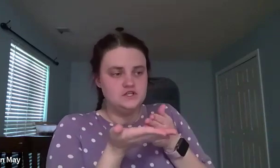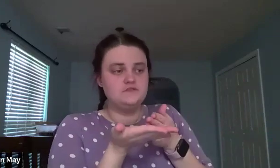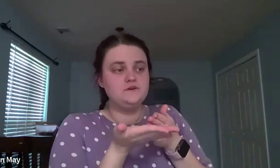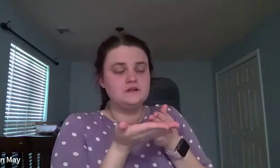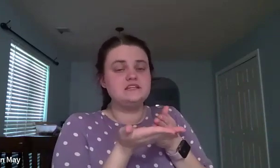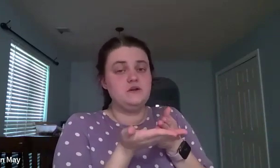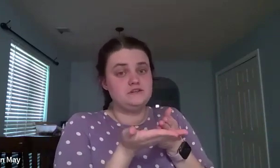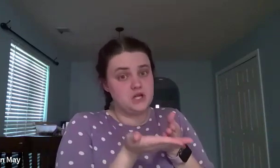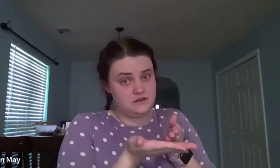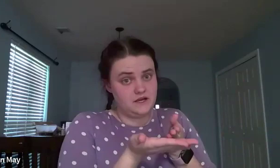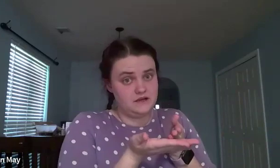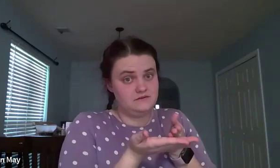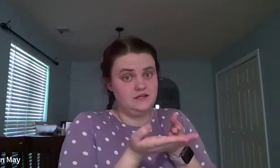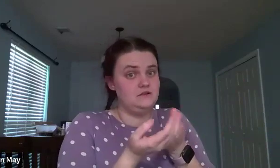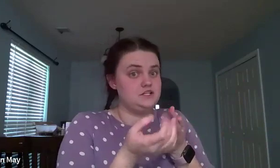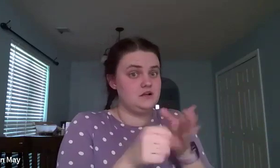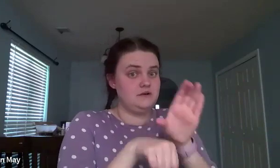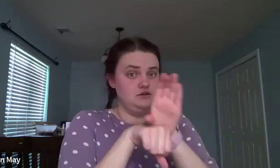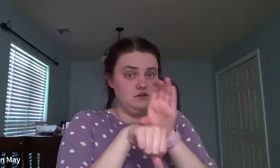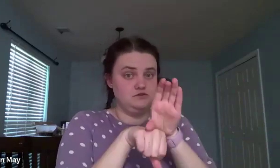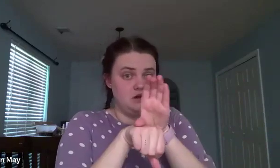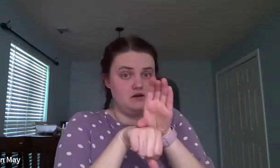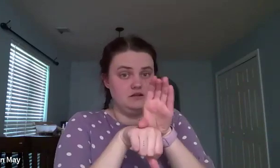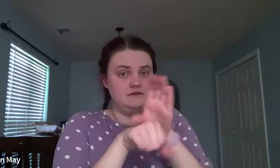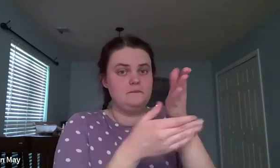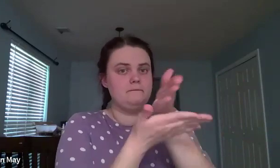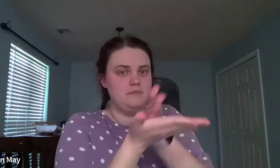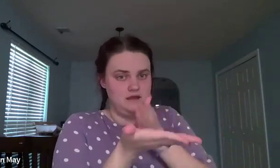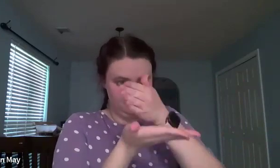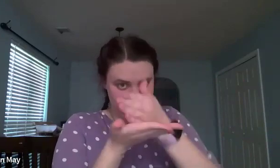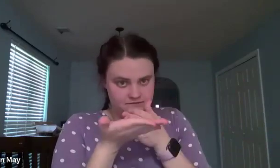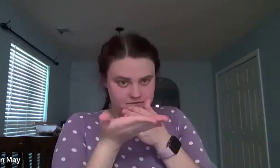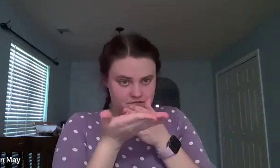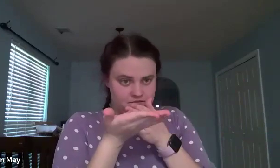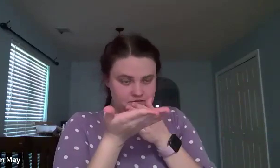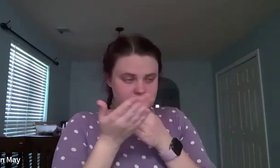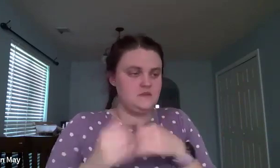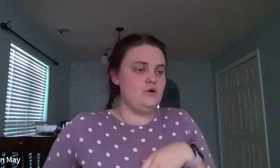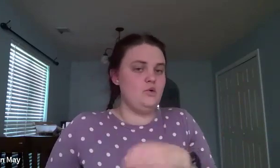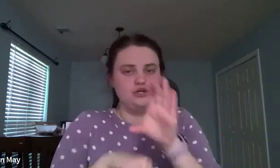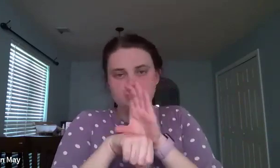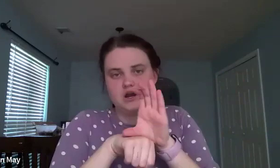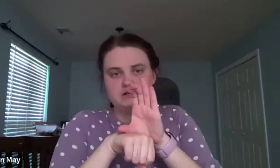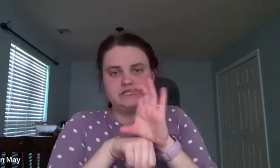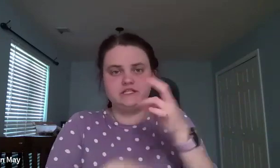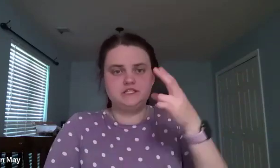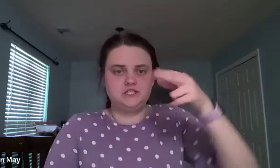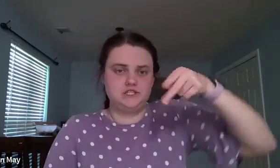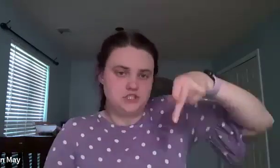So if you were going to say you have a chocolate pie, like you like chocolate pie, you would go chocolate pie. Or chocolate